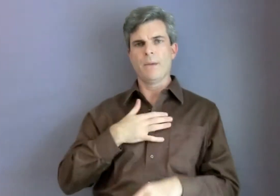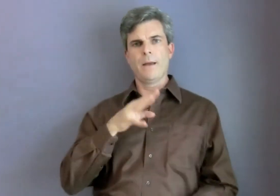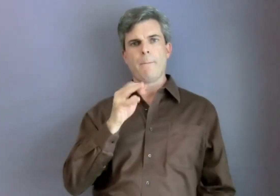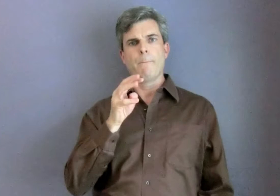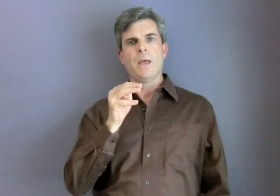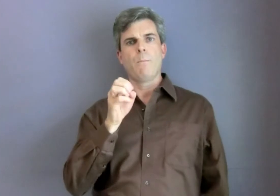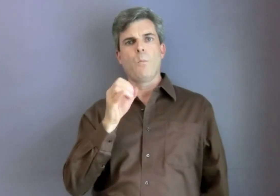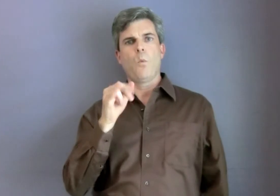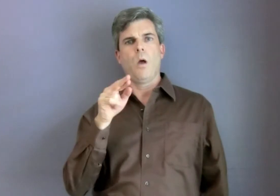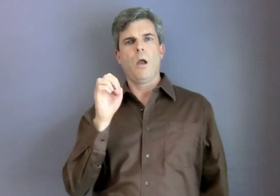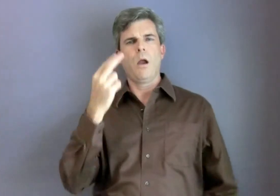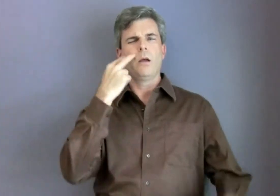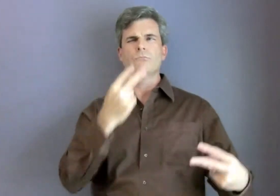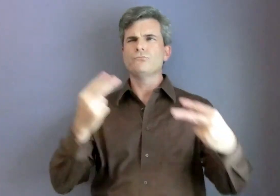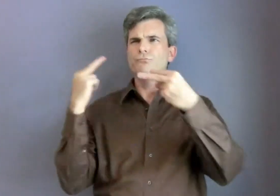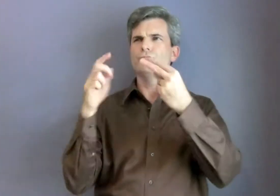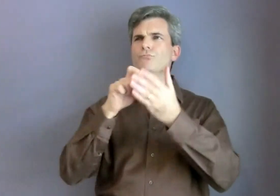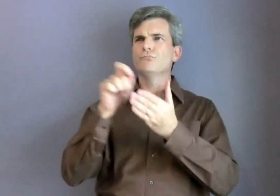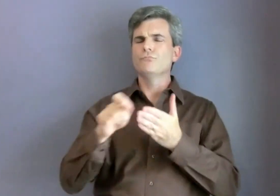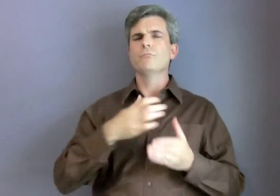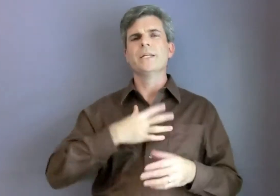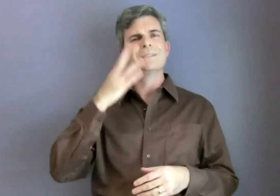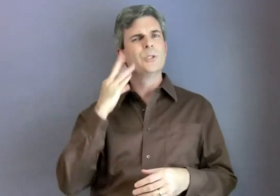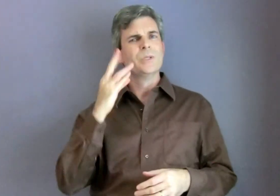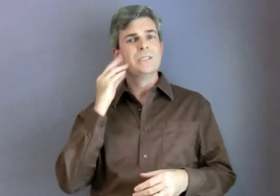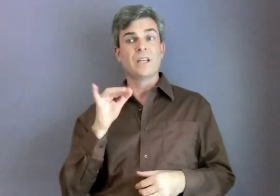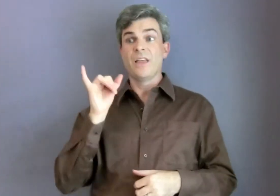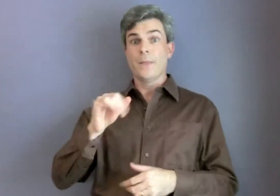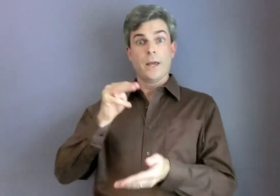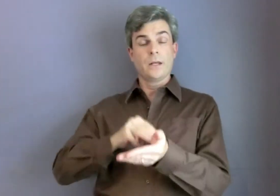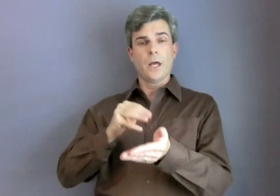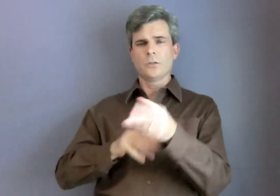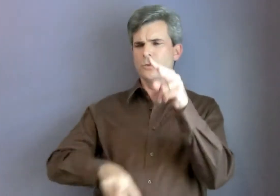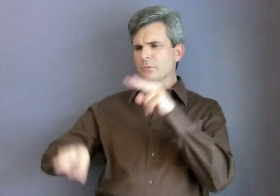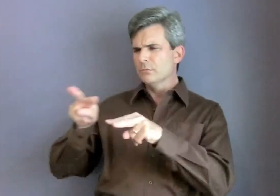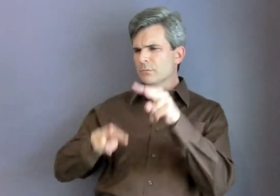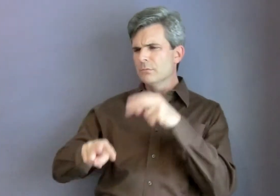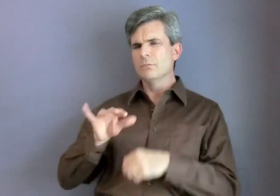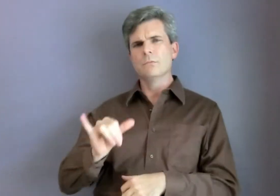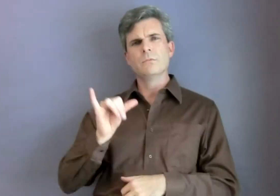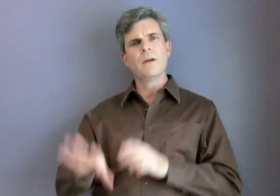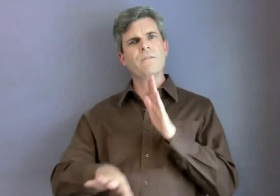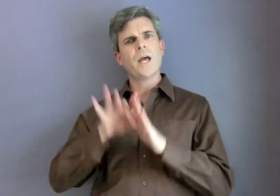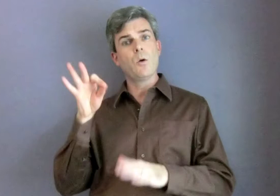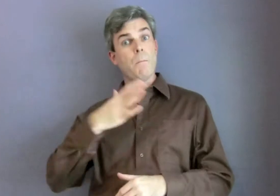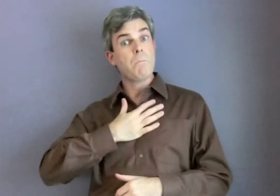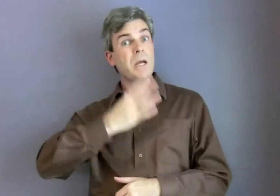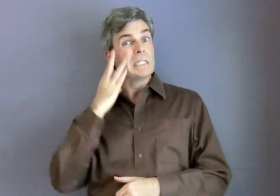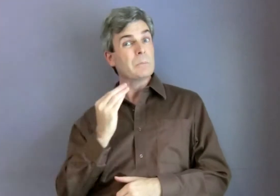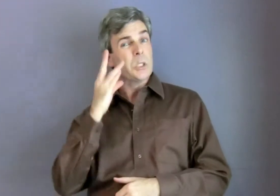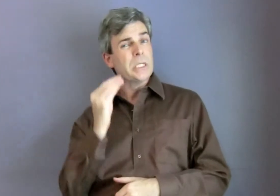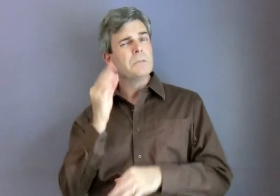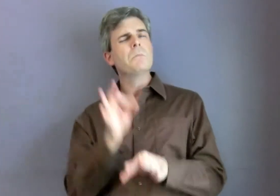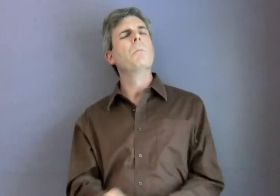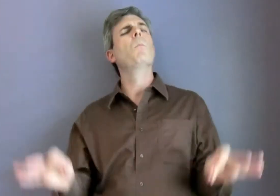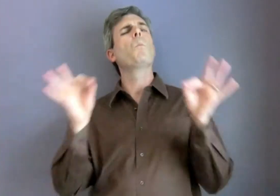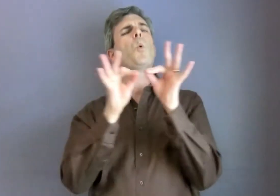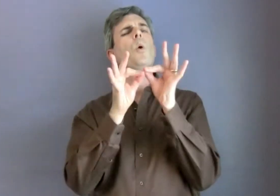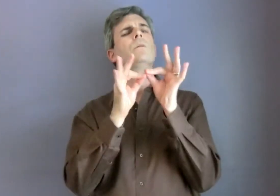background whatsoever. But they felt, the editors, that there was important, valuable information in the book, and they commented about it when they gave